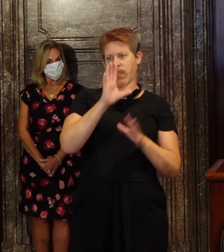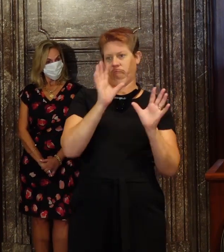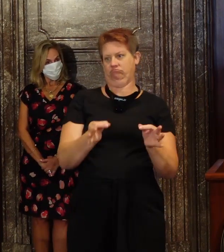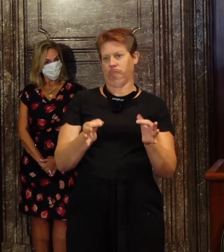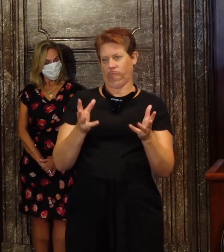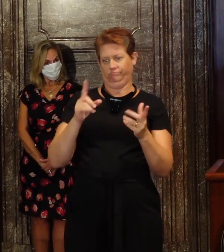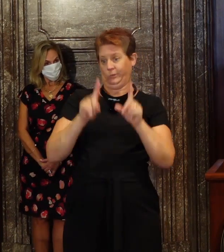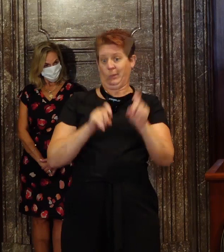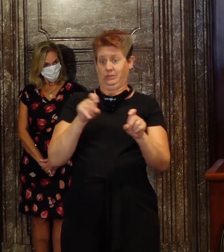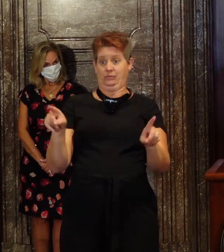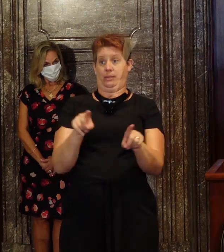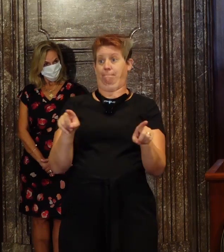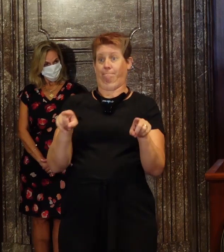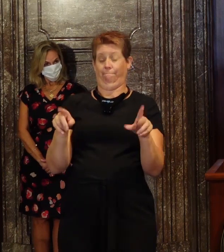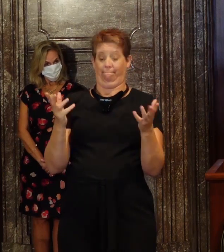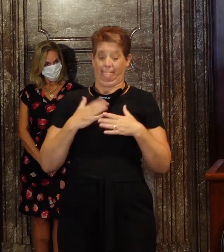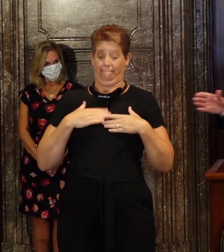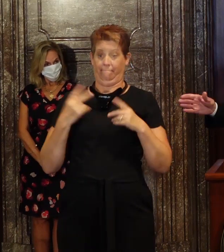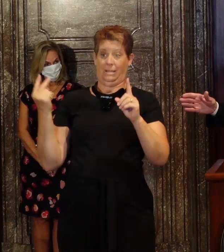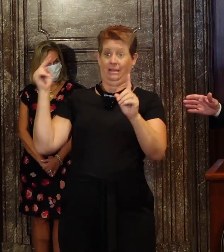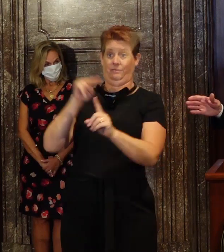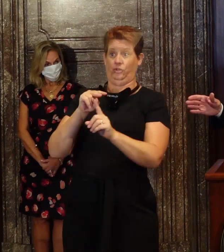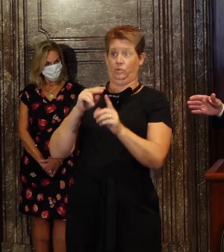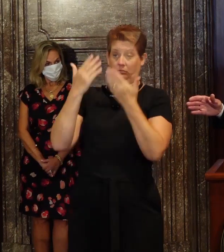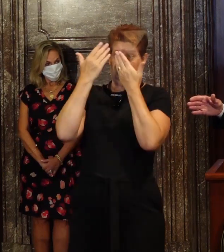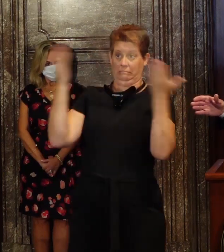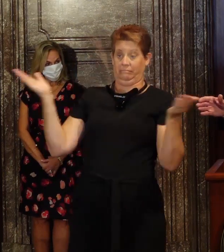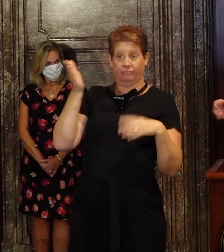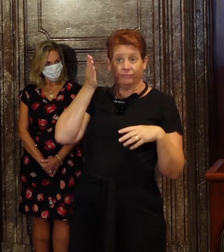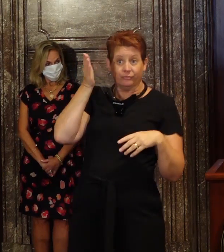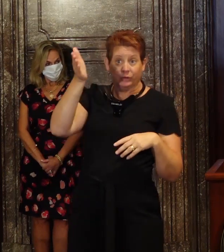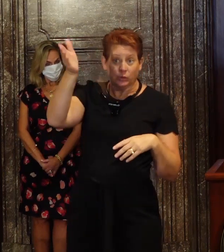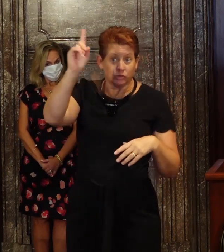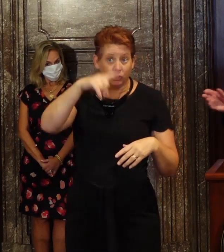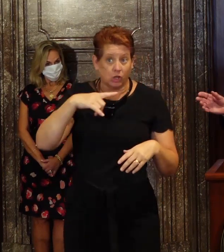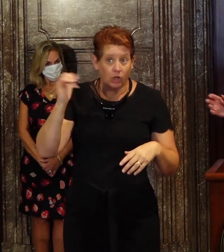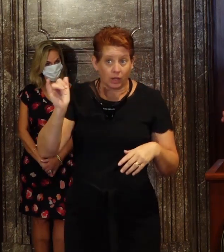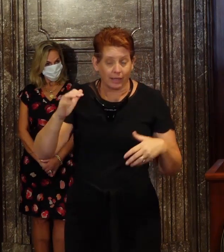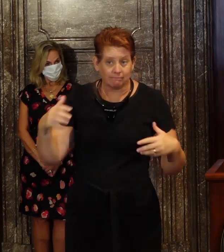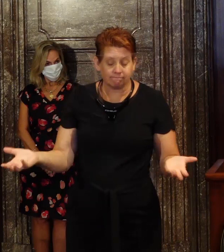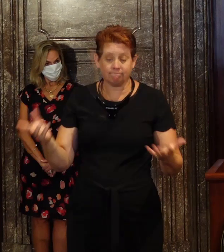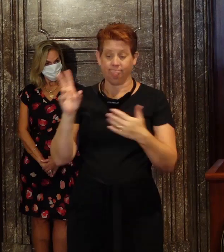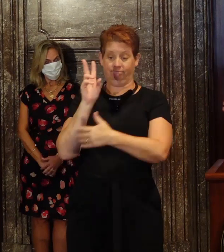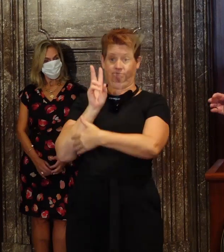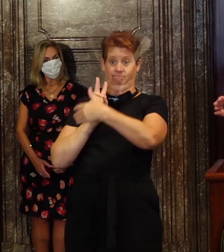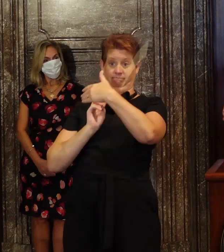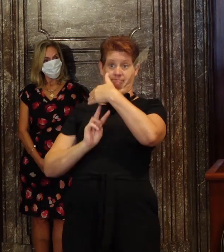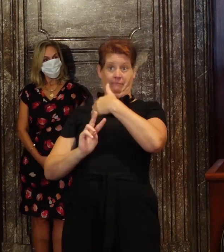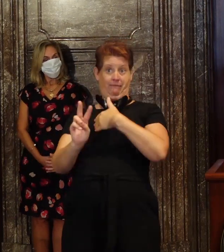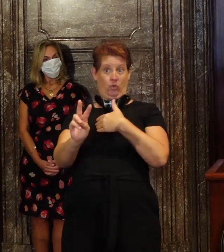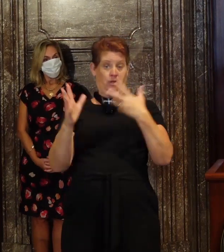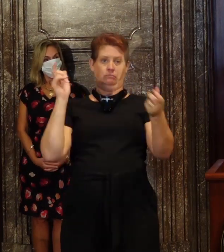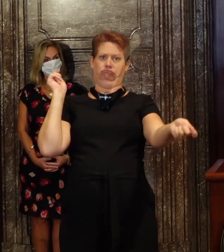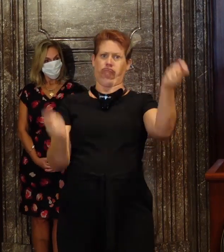but my view is we don't know what's going to happen in the future. The forecasts have been changing